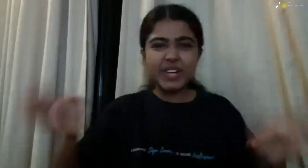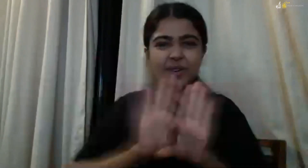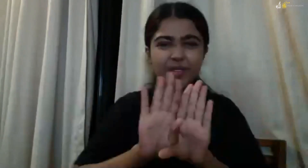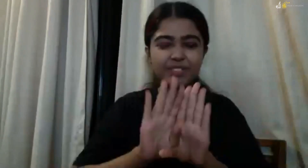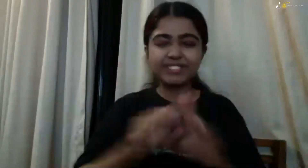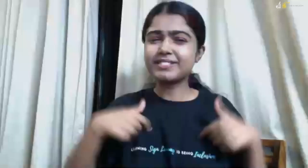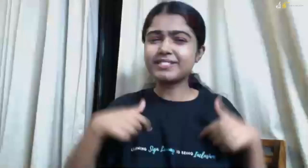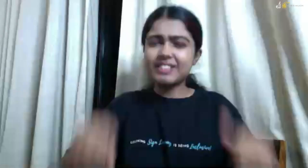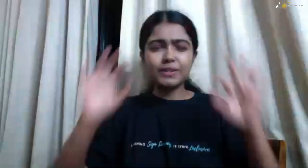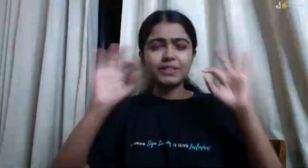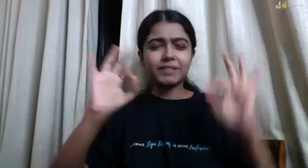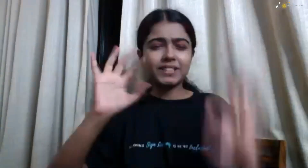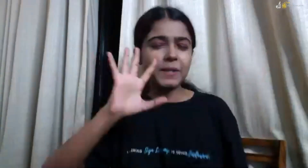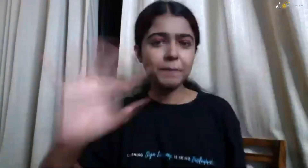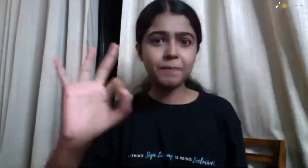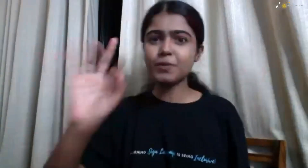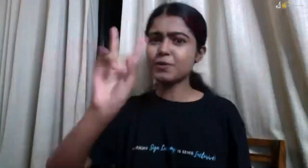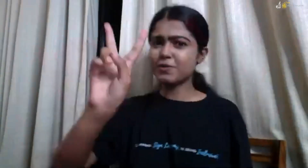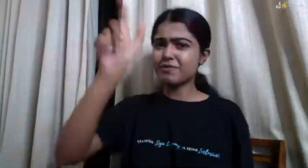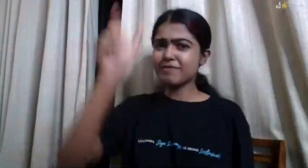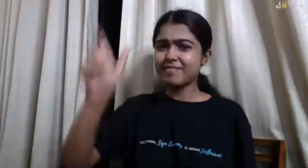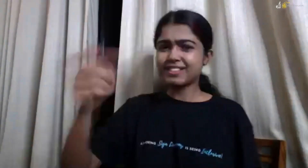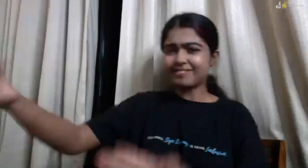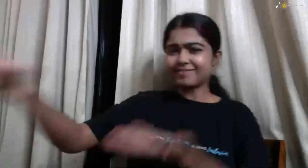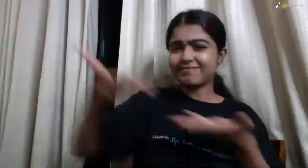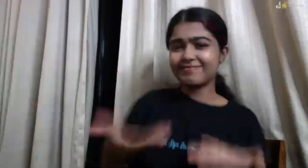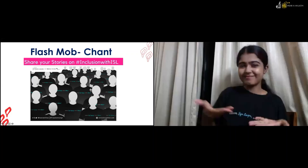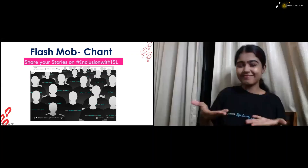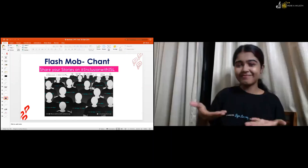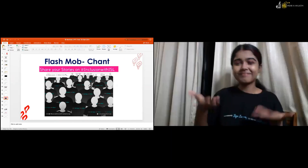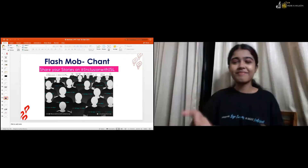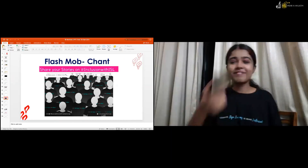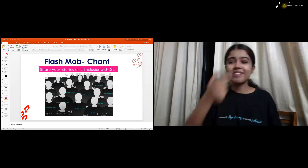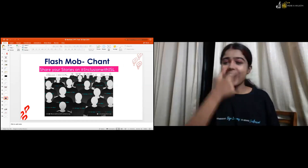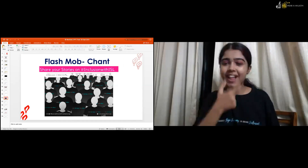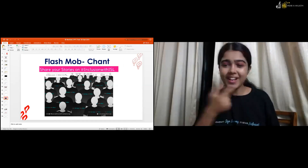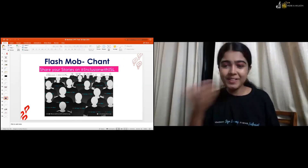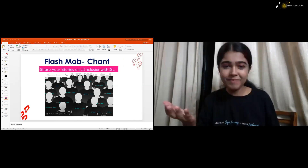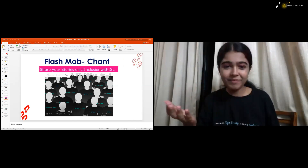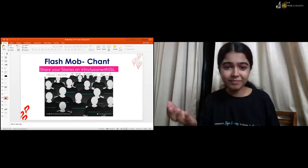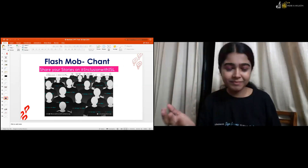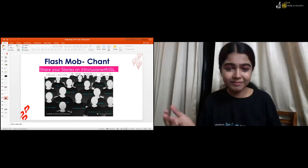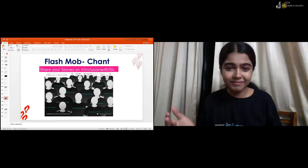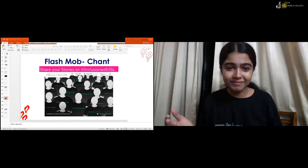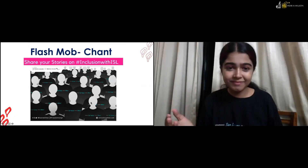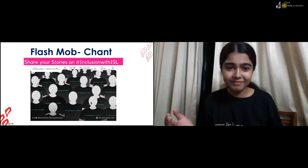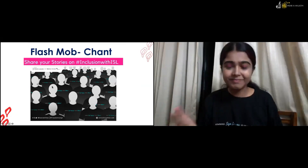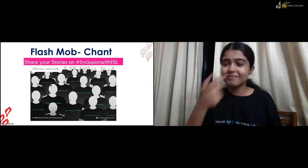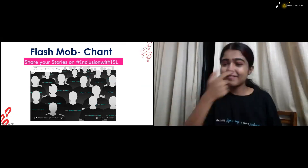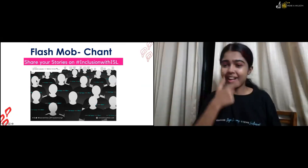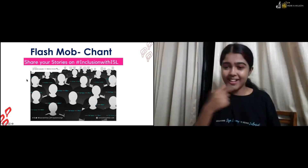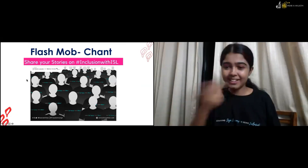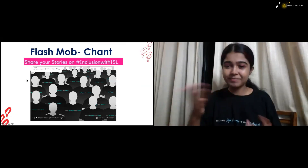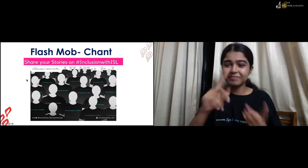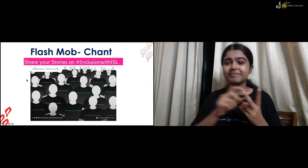Okay, now our time is running out and we're coming to the end. So I'd like to welcome two people, Dr. Alim,